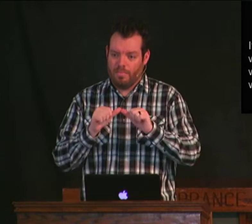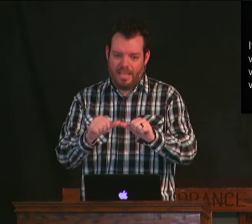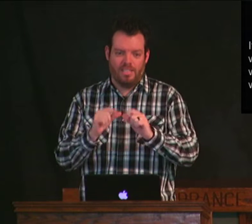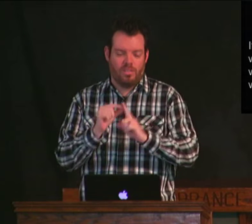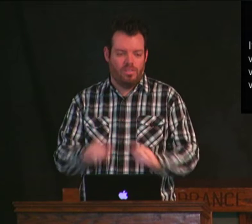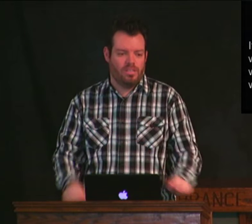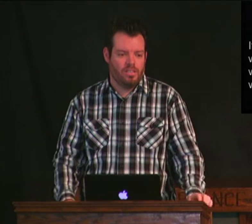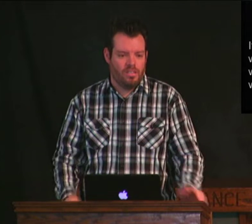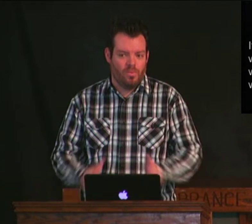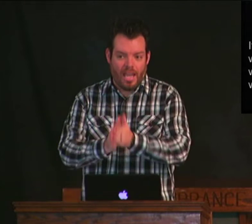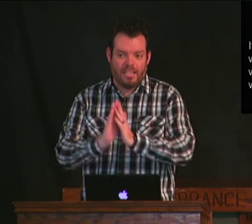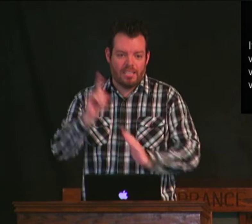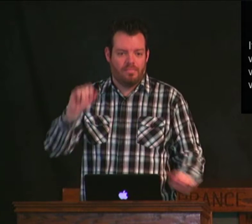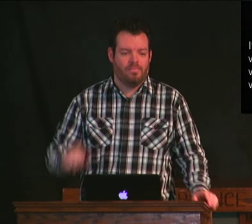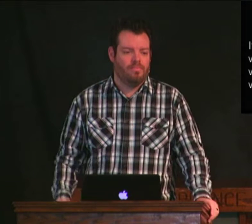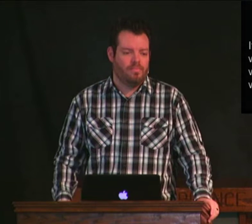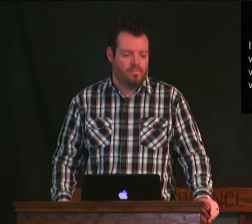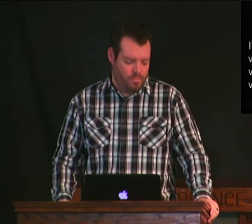Remain in his words. We ask him.